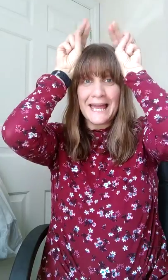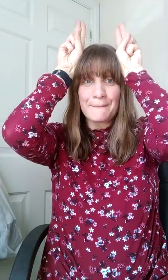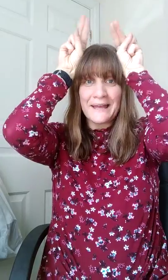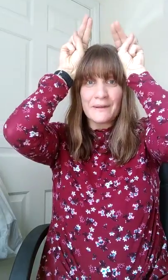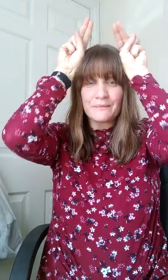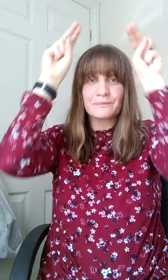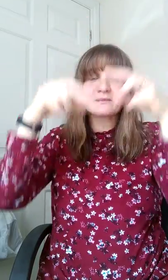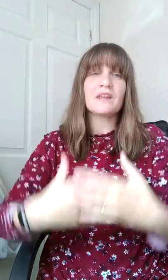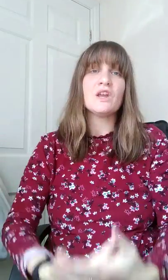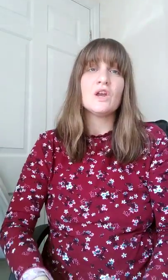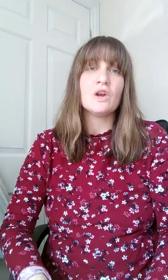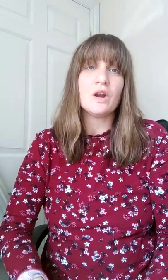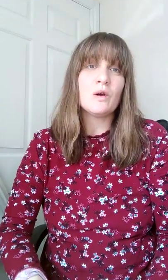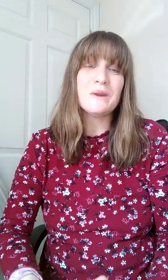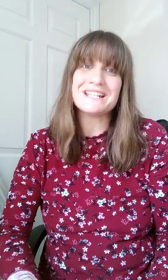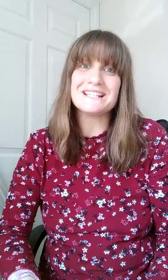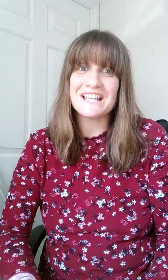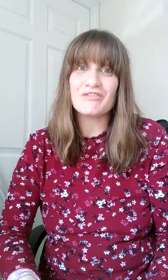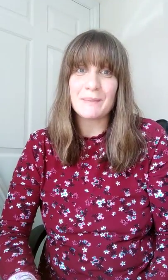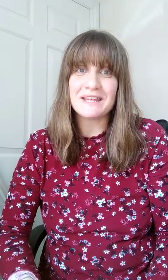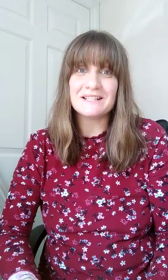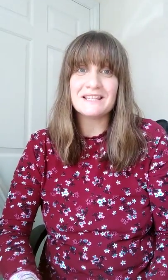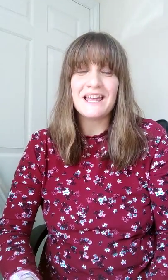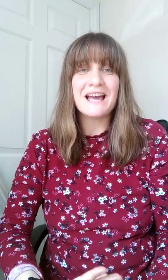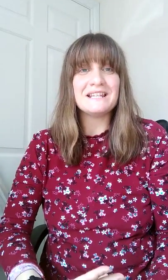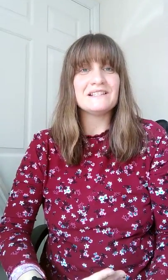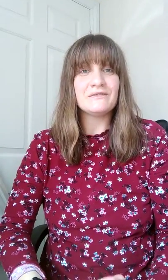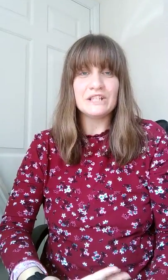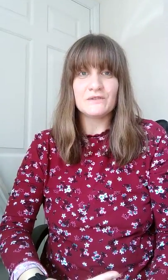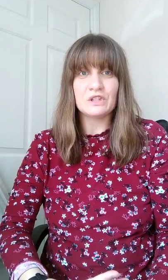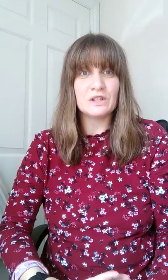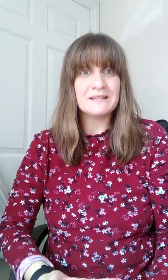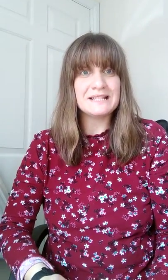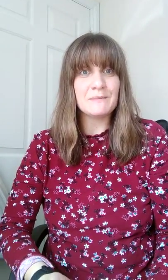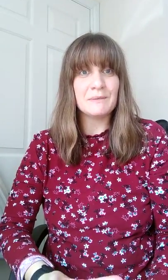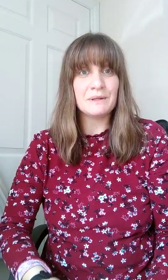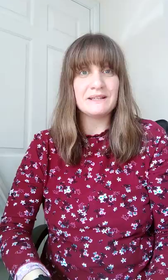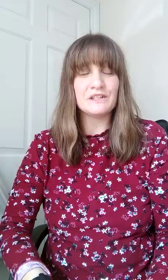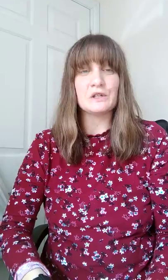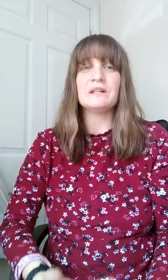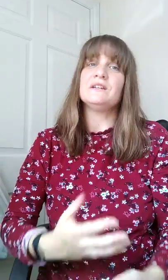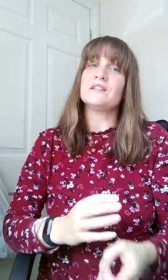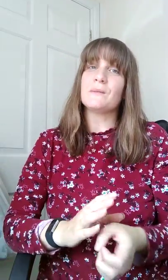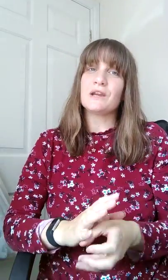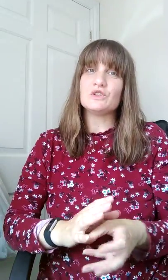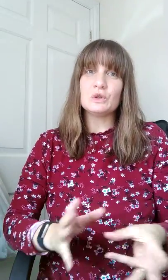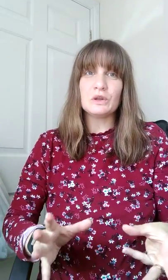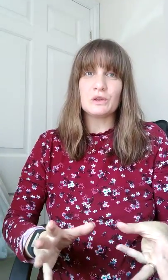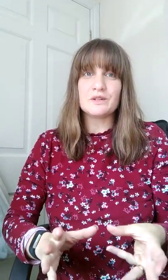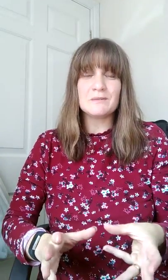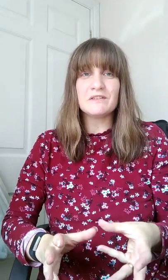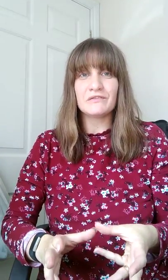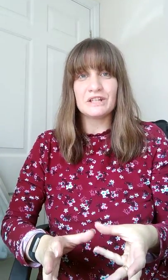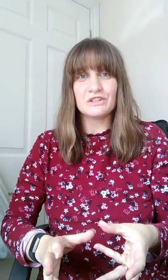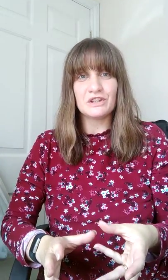Lapin. We can see the rabbits and it's the French version of the Sleeping Bunny song. So I'm going to talk you through some of the French that